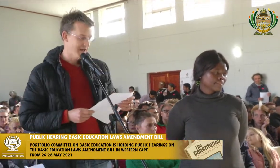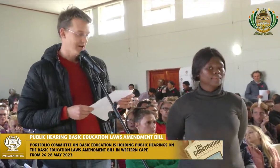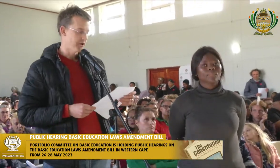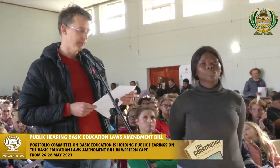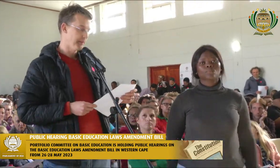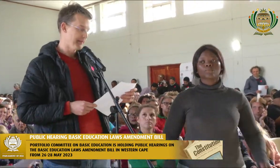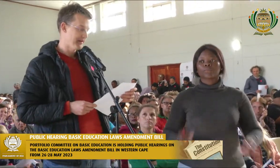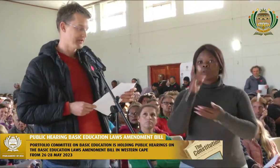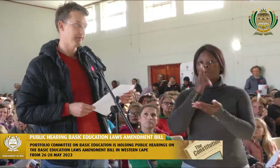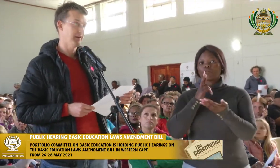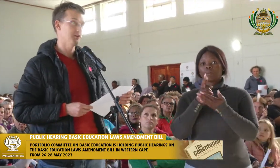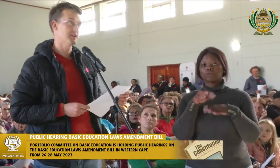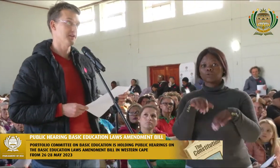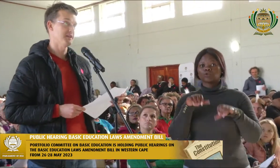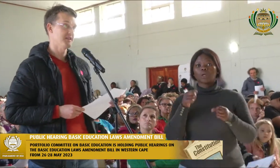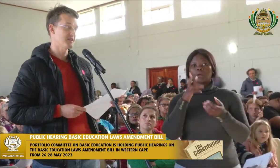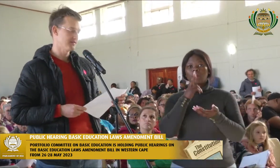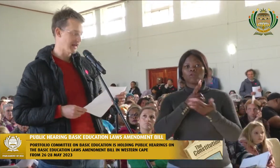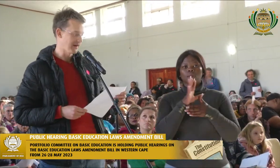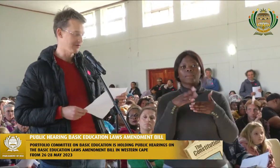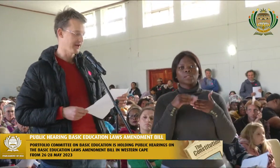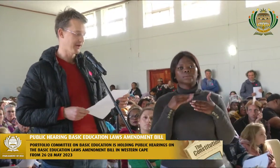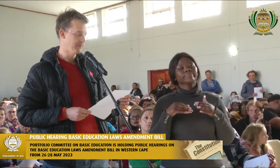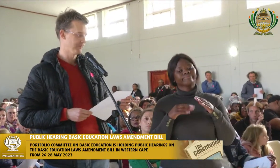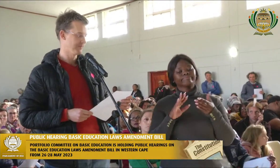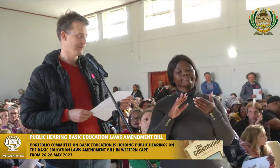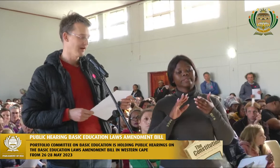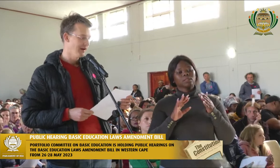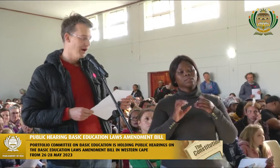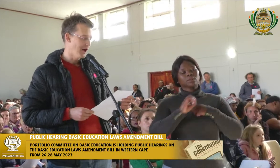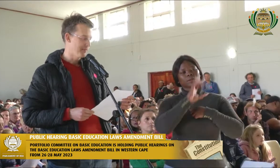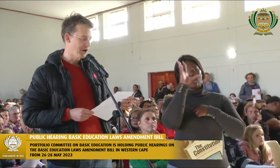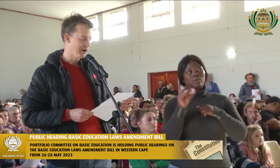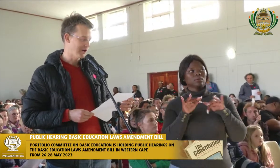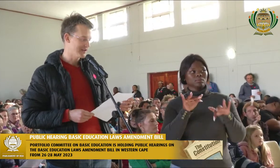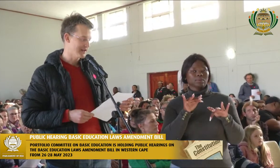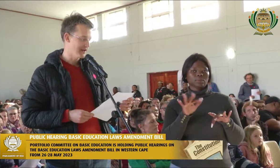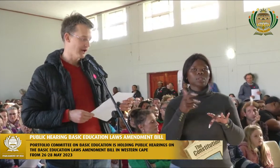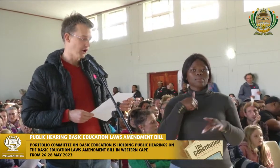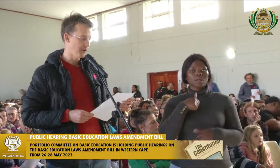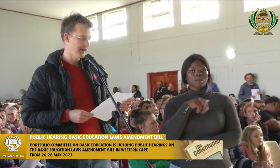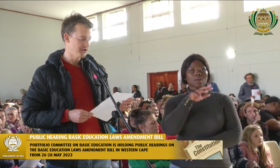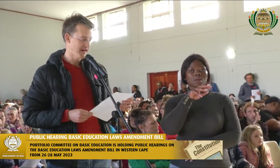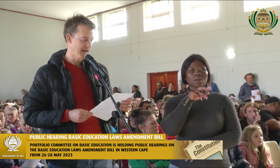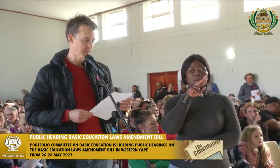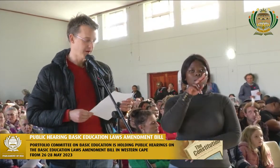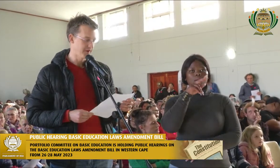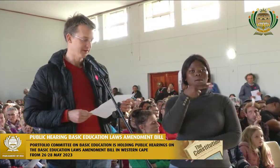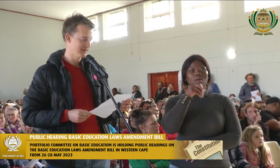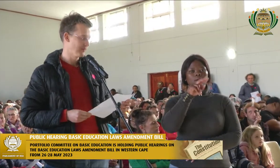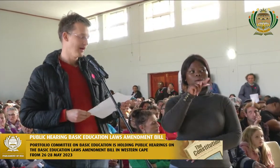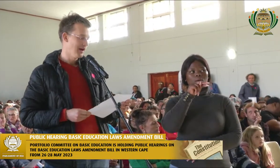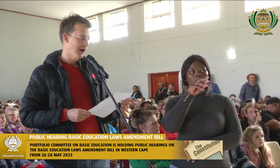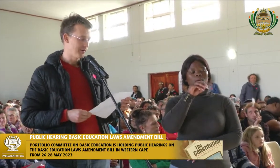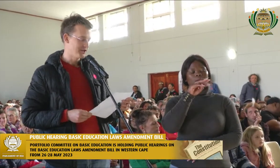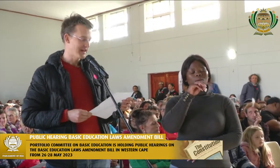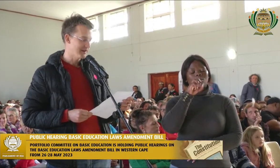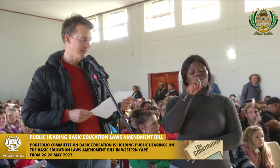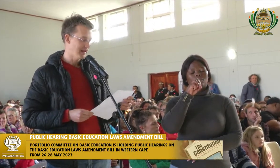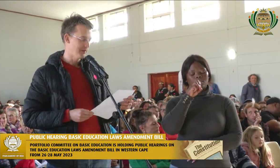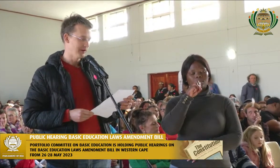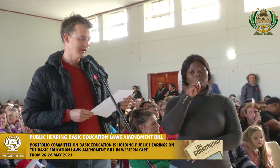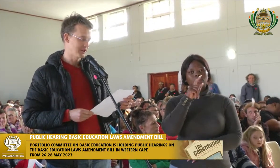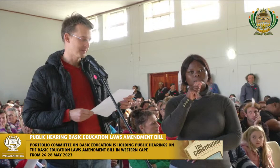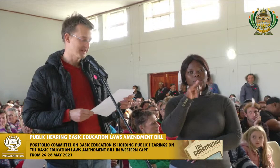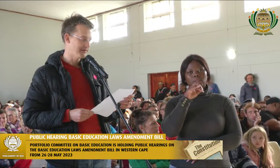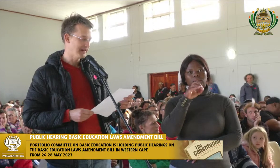Honourable Chair, honourable members, fellow citizens of South Africa, I'm Nolan Loxton, a home educating parent. I reject